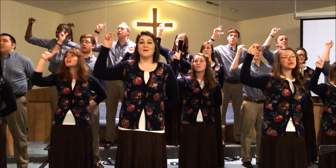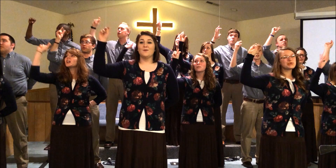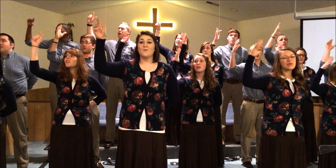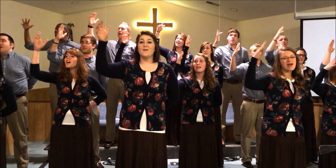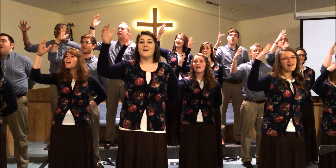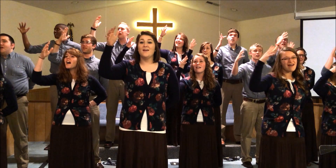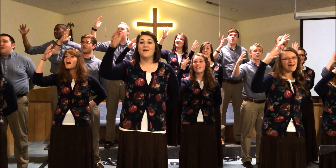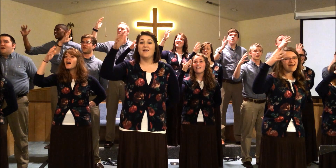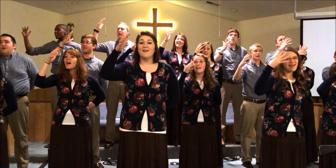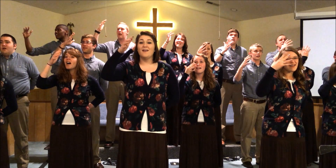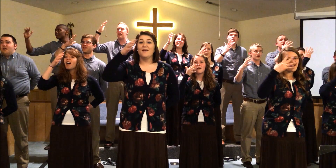grace